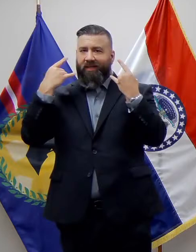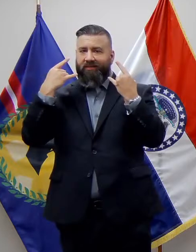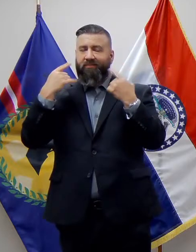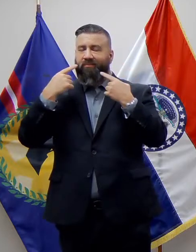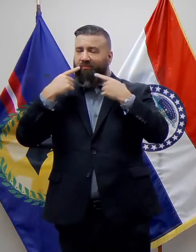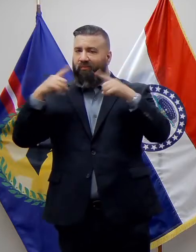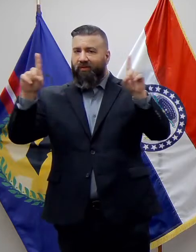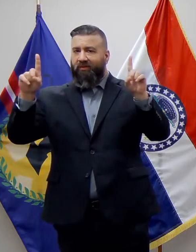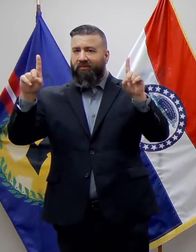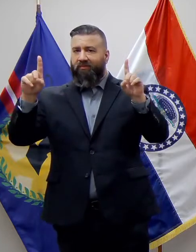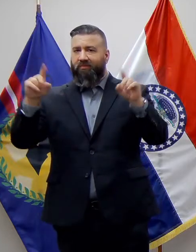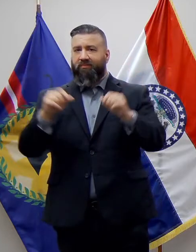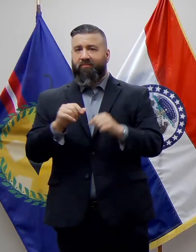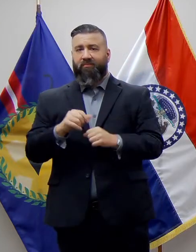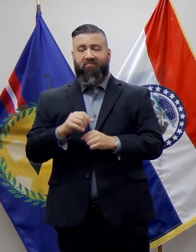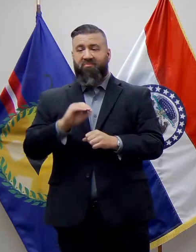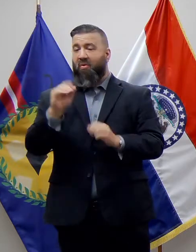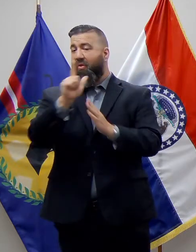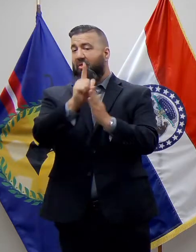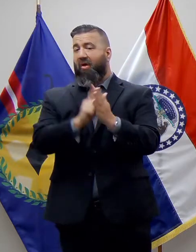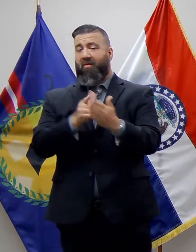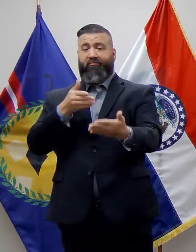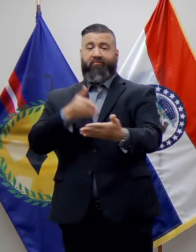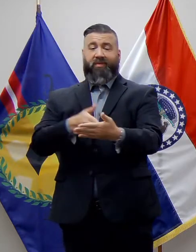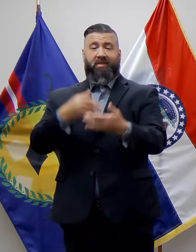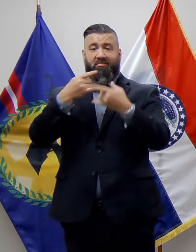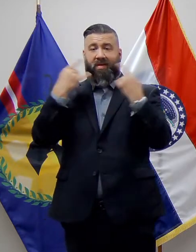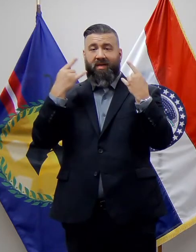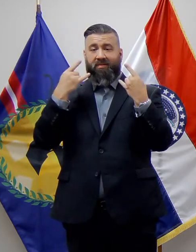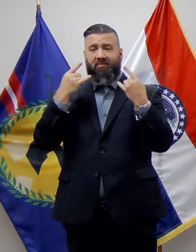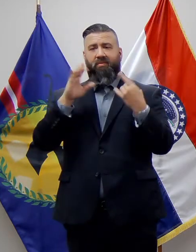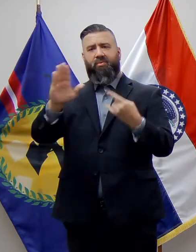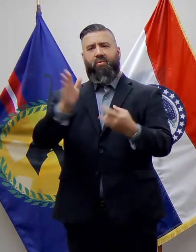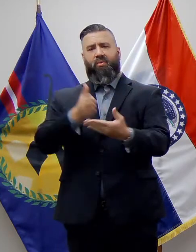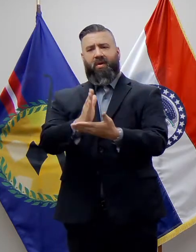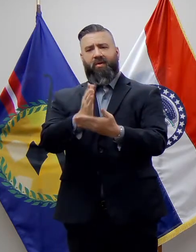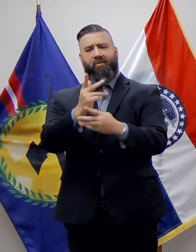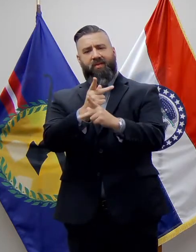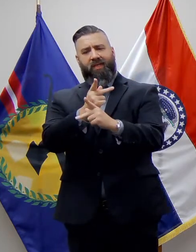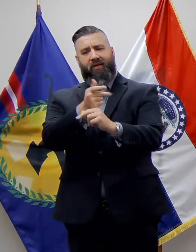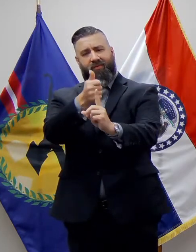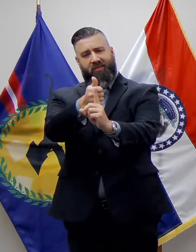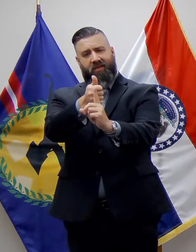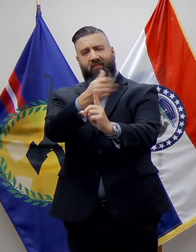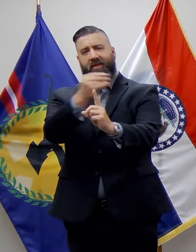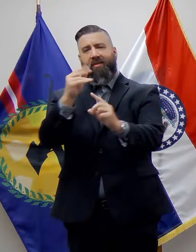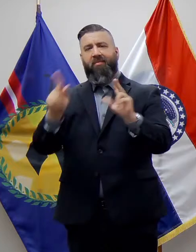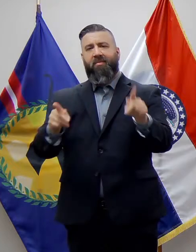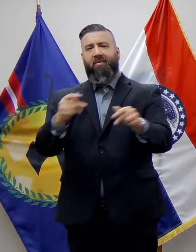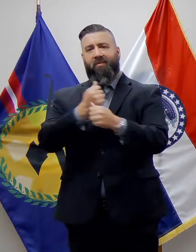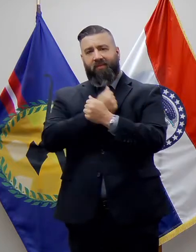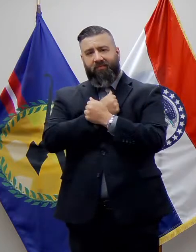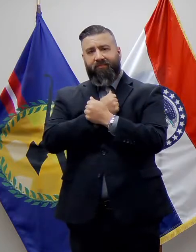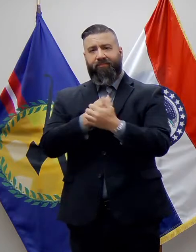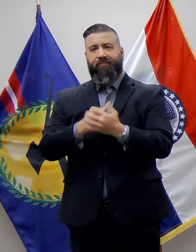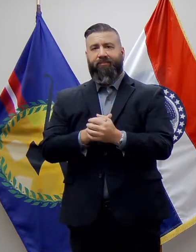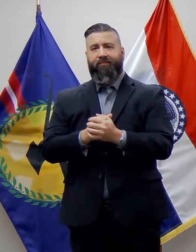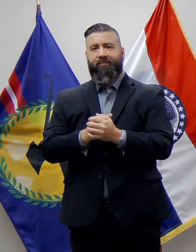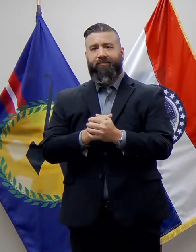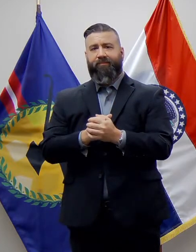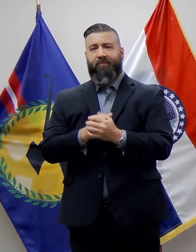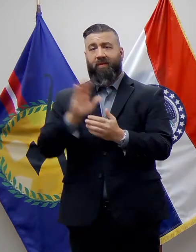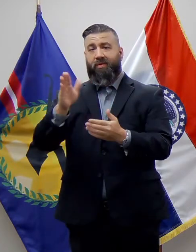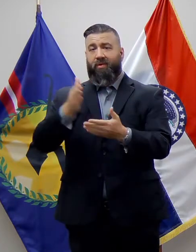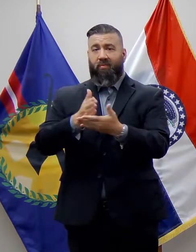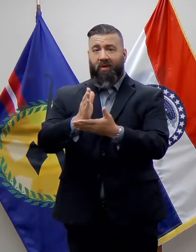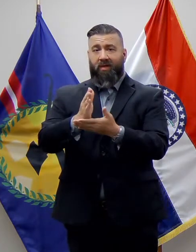against wearing one. It's your right to take care of yourself and those you love. It's your right to be responsible during a pandemic, and it's your